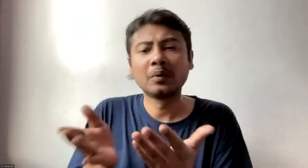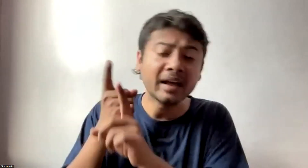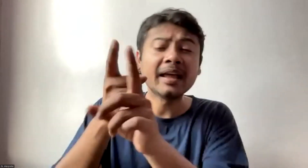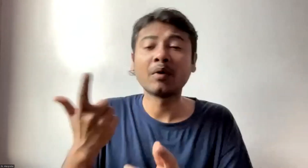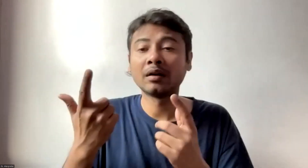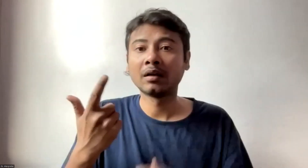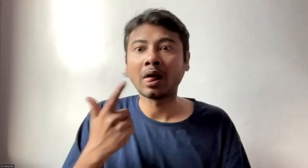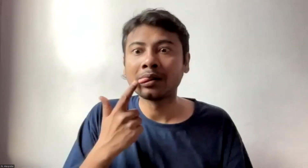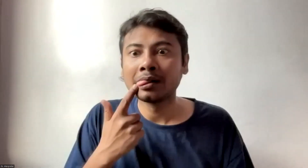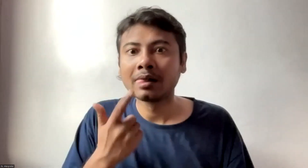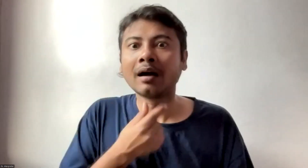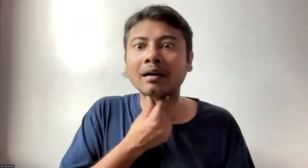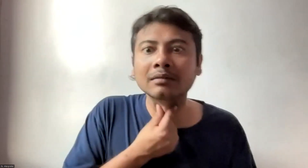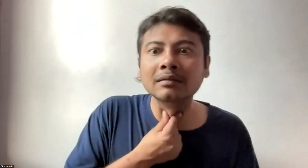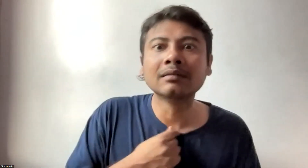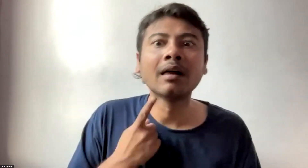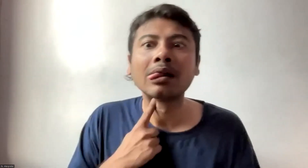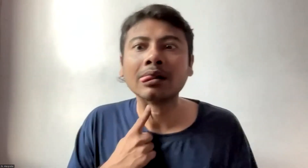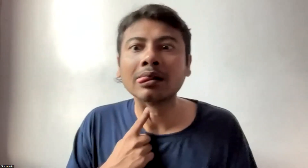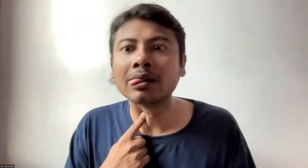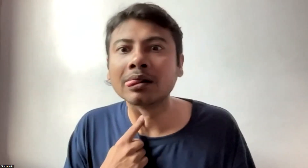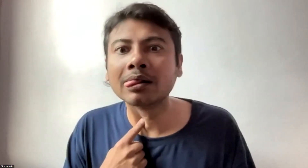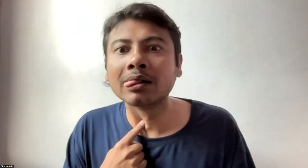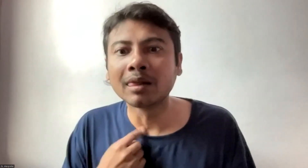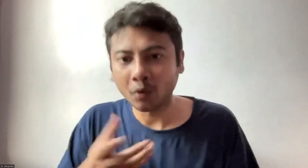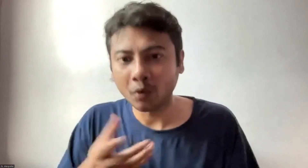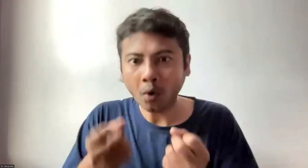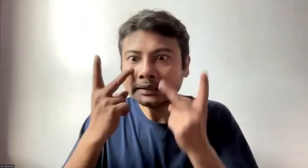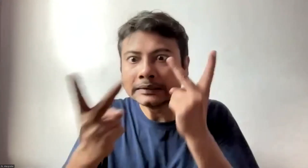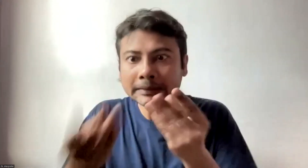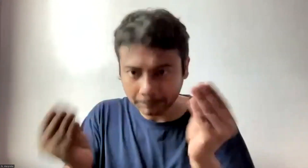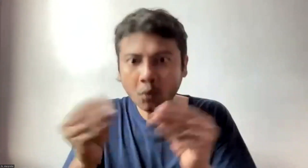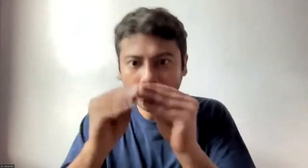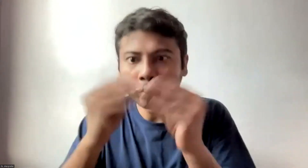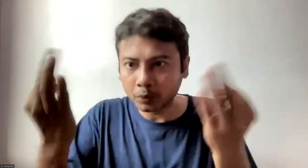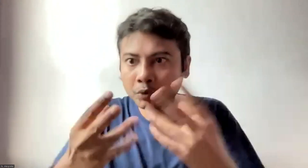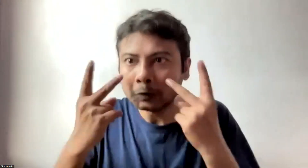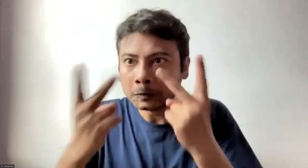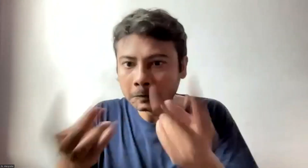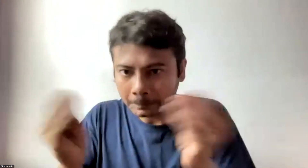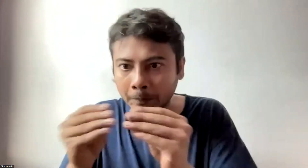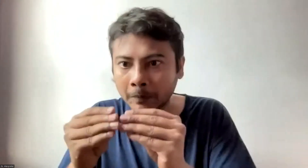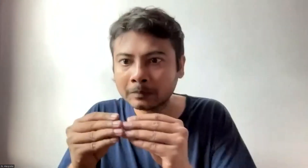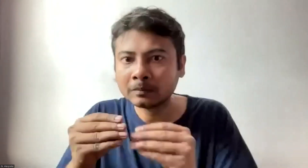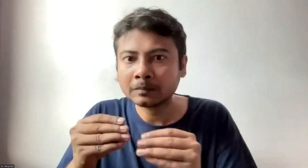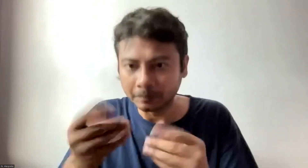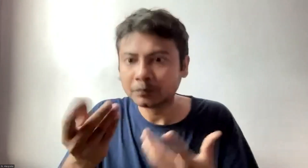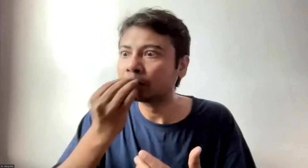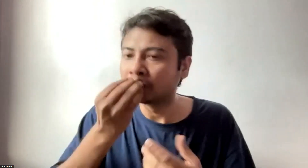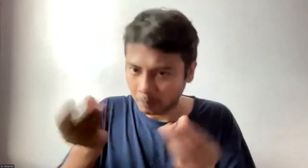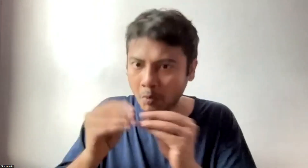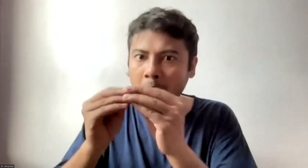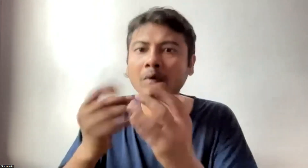addictions, his laziness. So he is so attached to all those things that he